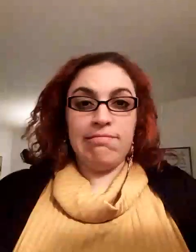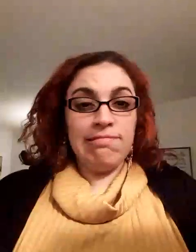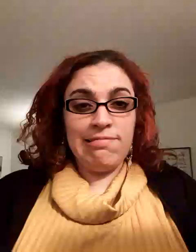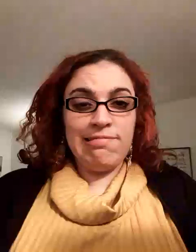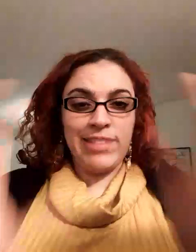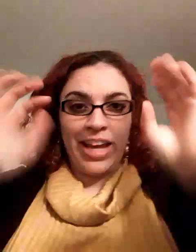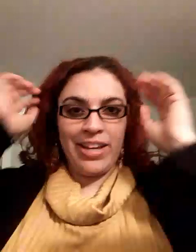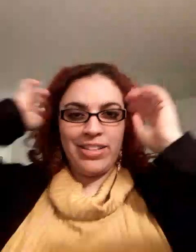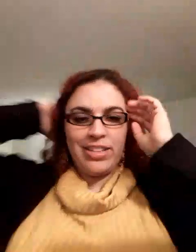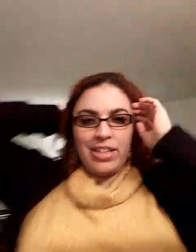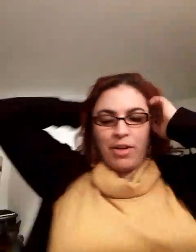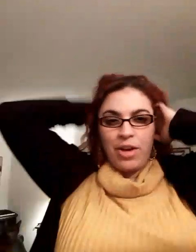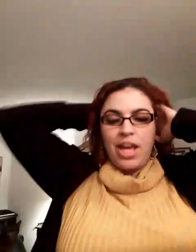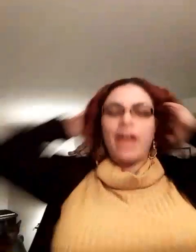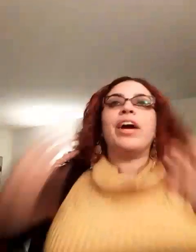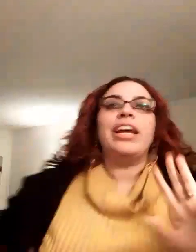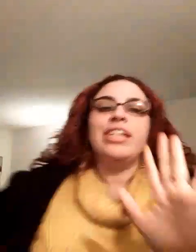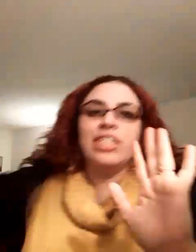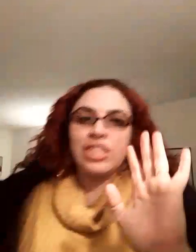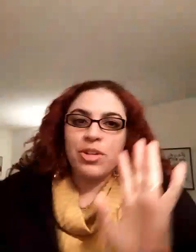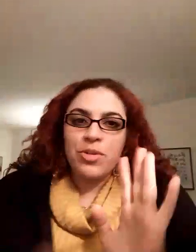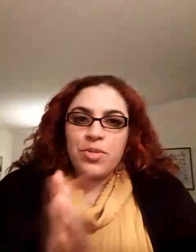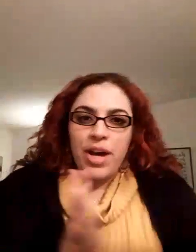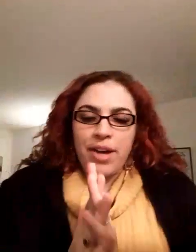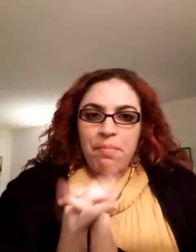Oh, okay, here we go. Okay, so